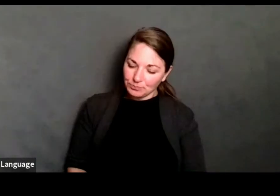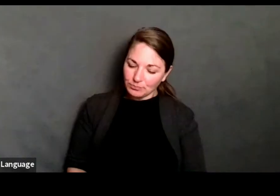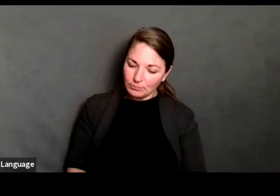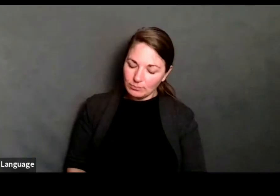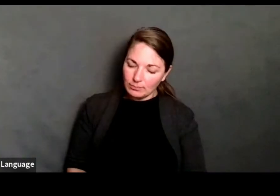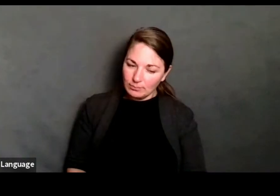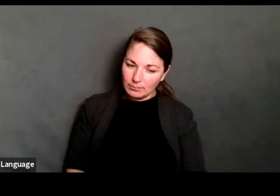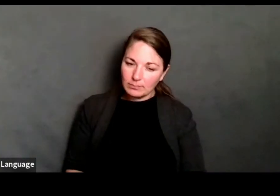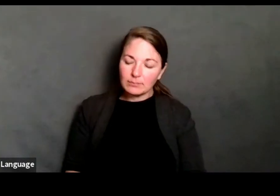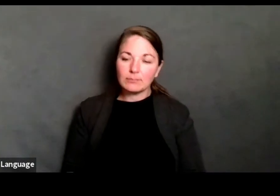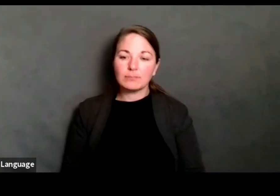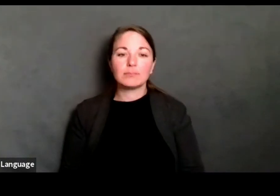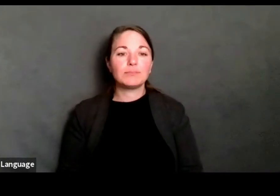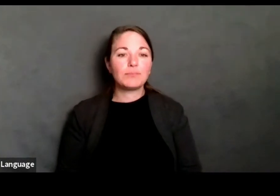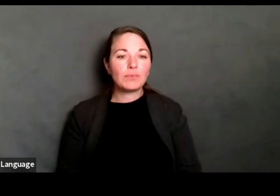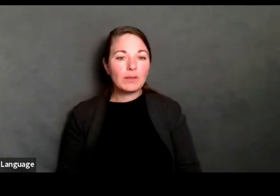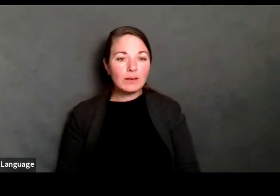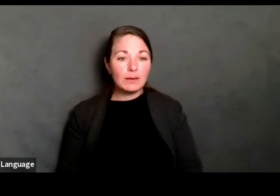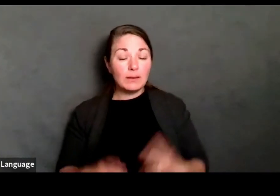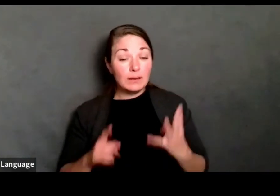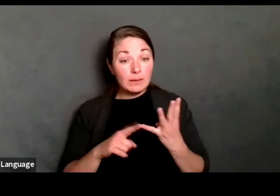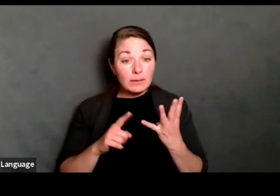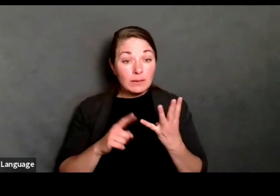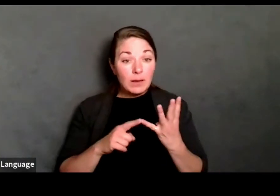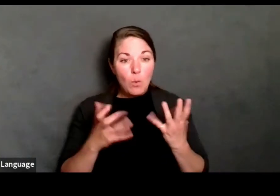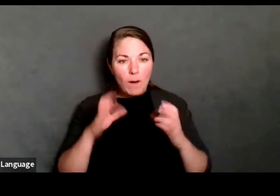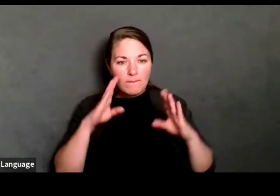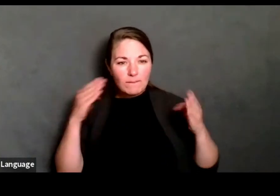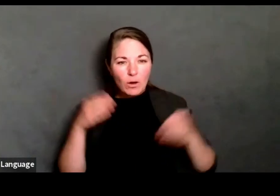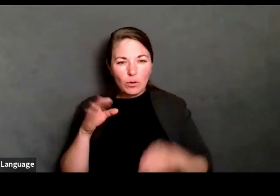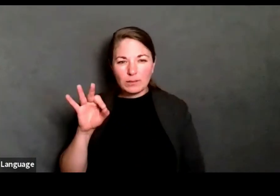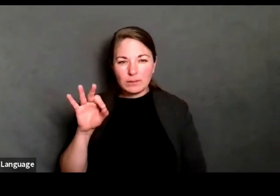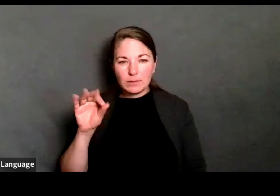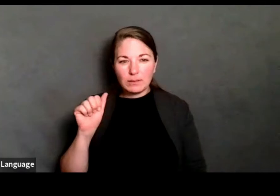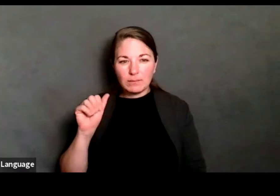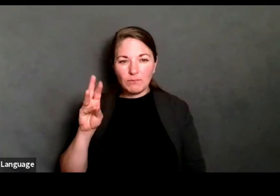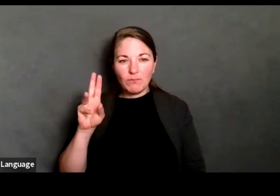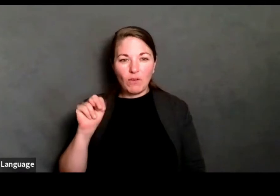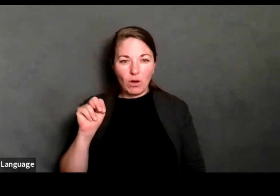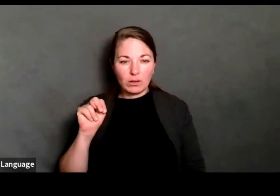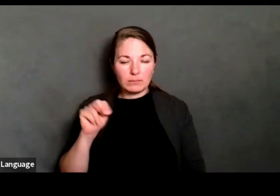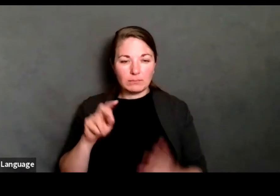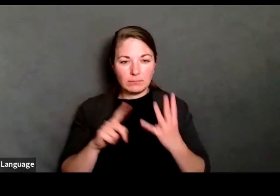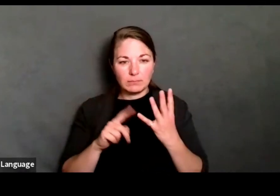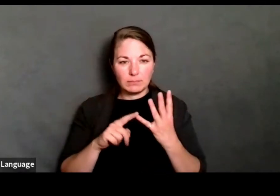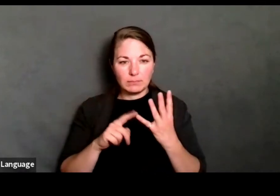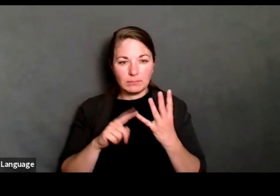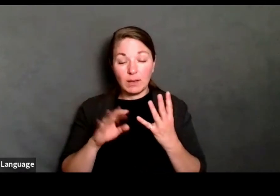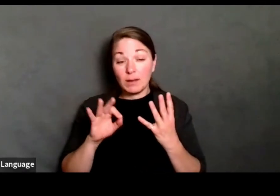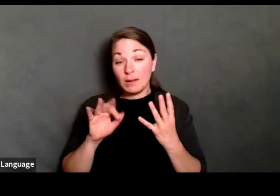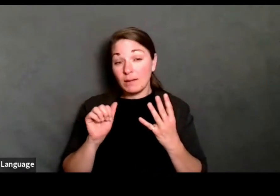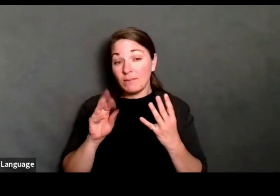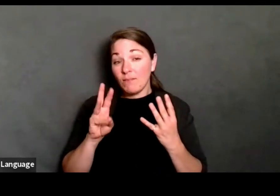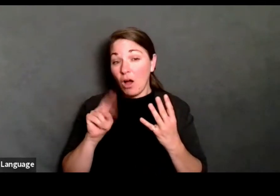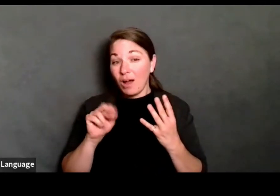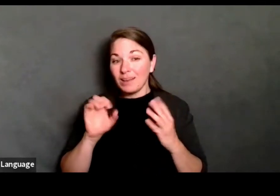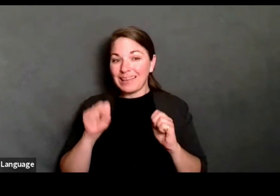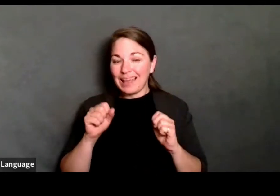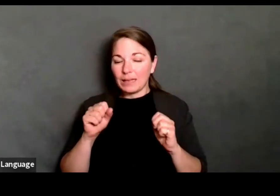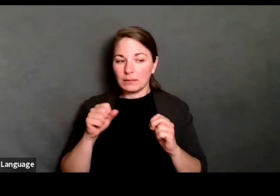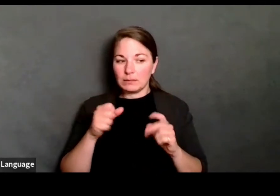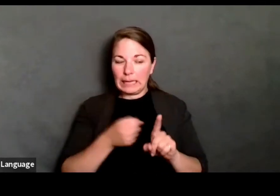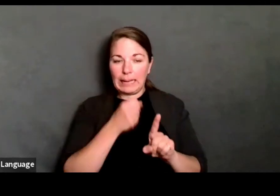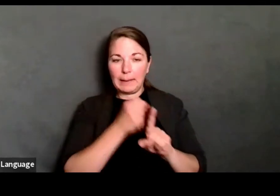on fawn is because we need to talk about how fawn can affect the relationship that a clinician or an